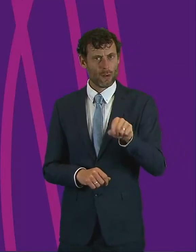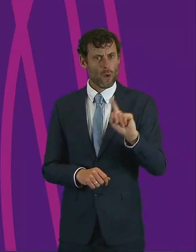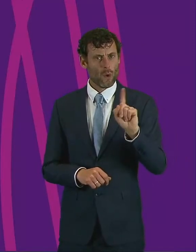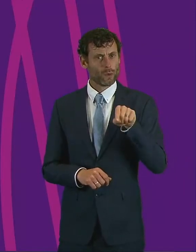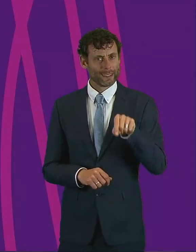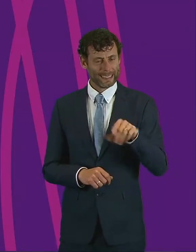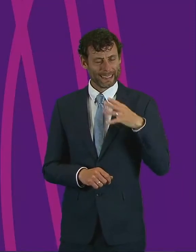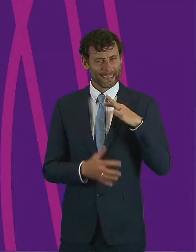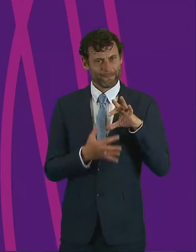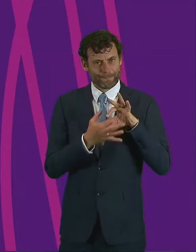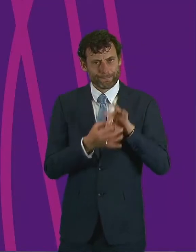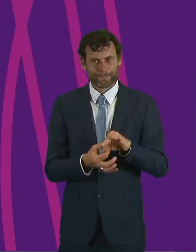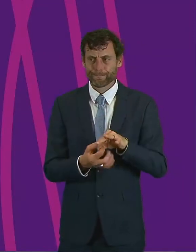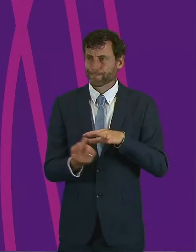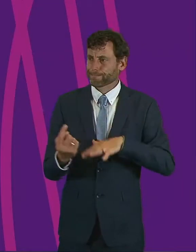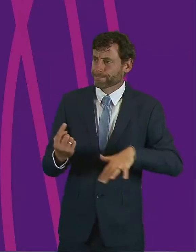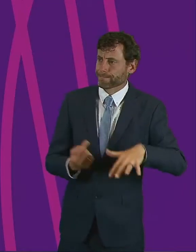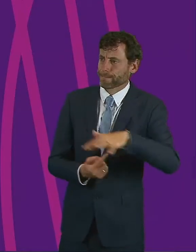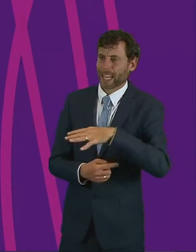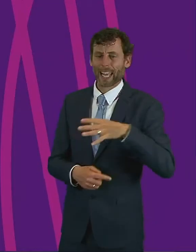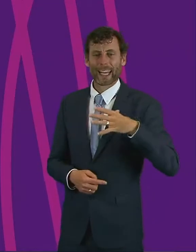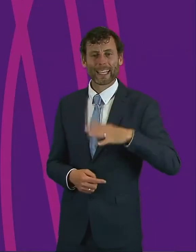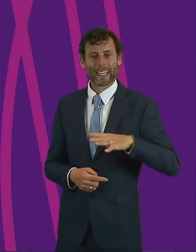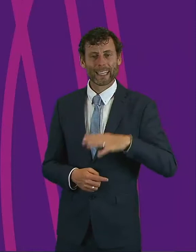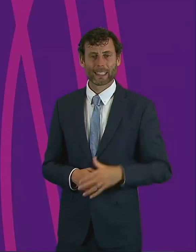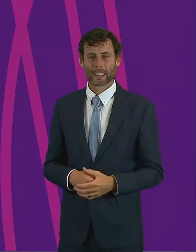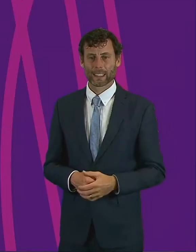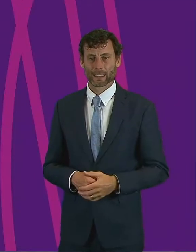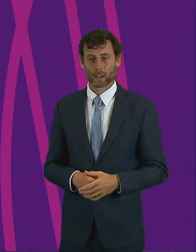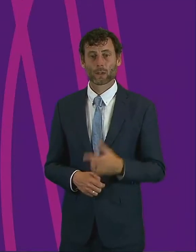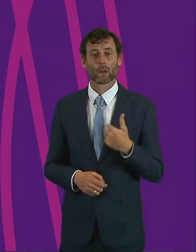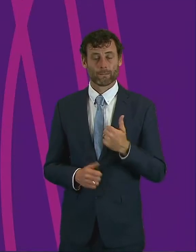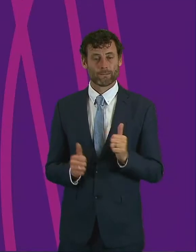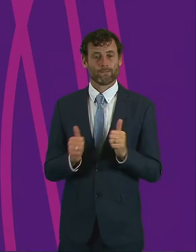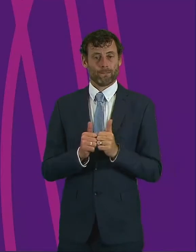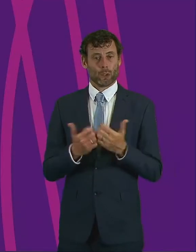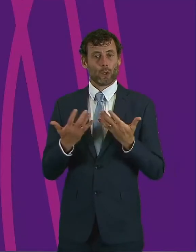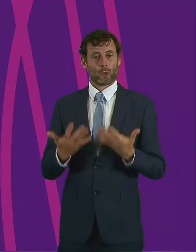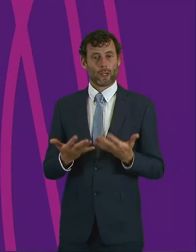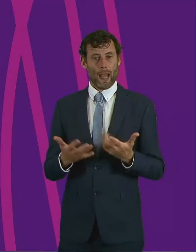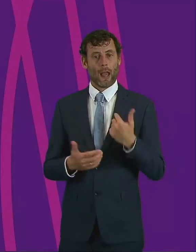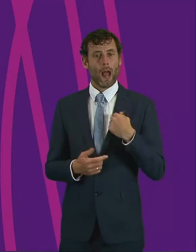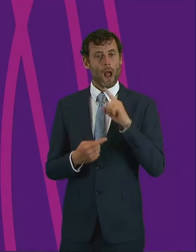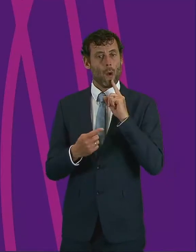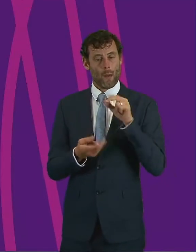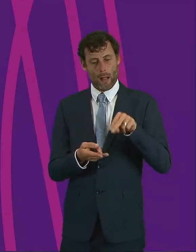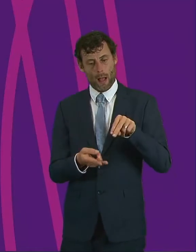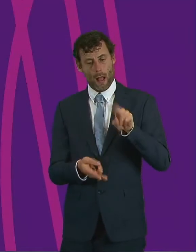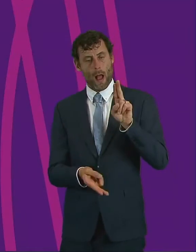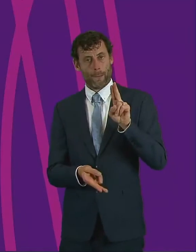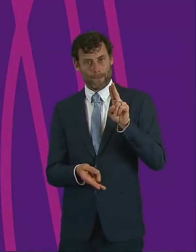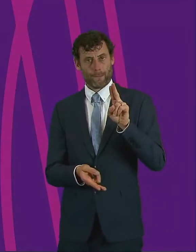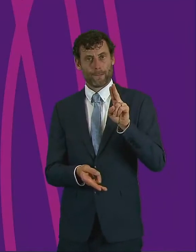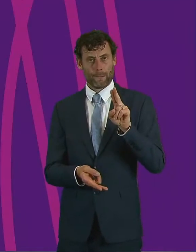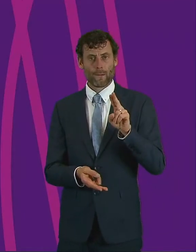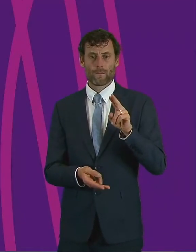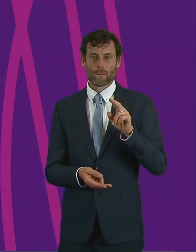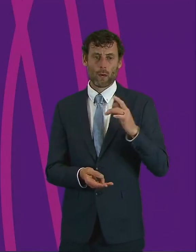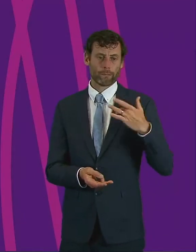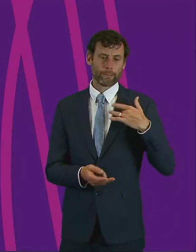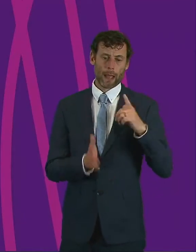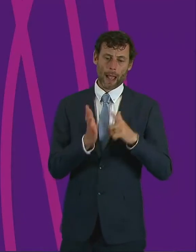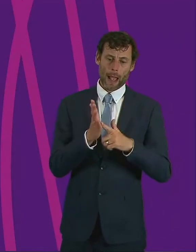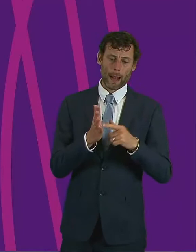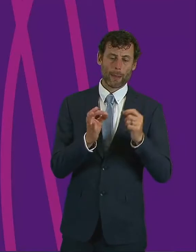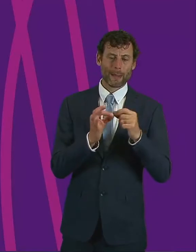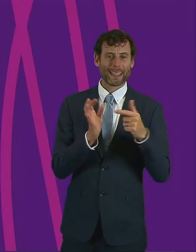particular needs of the Scottish economy. And so today, I can announce that I will increase the starting threshold for residential